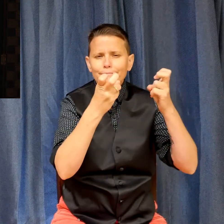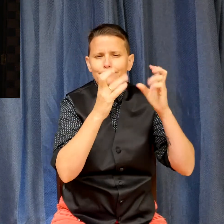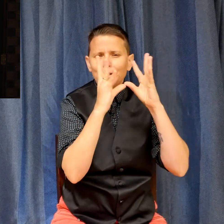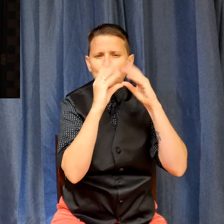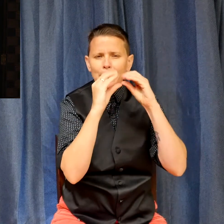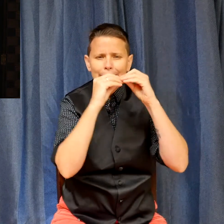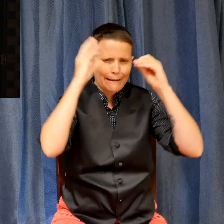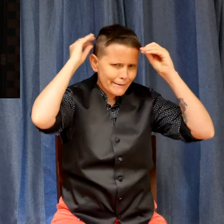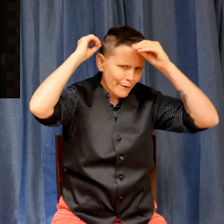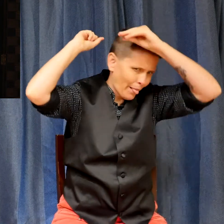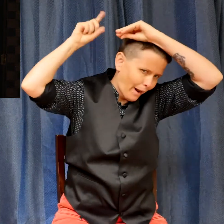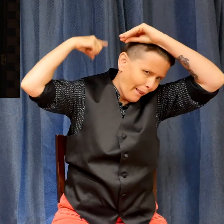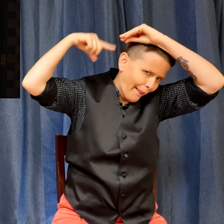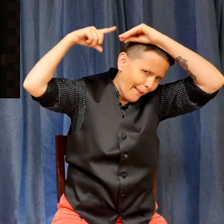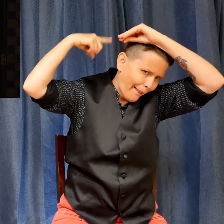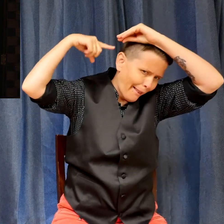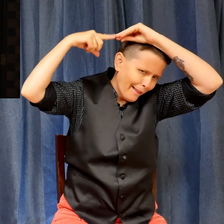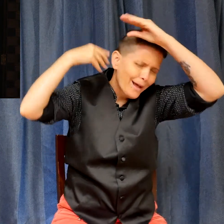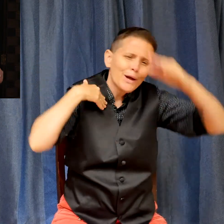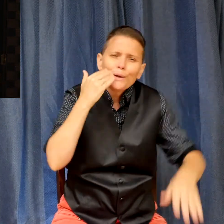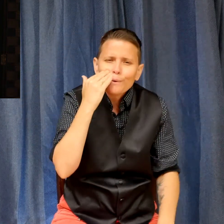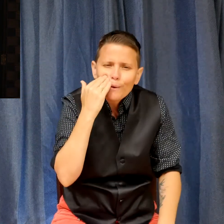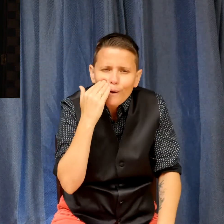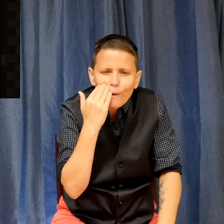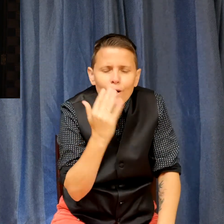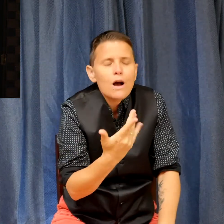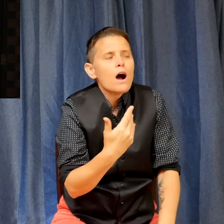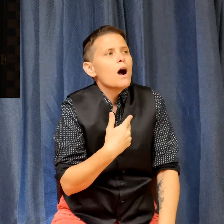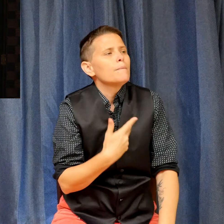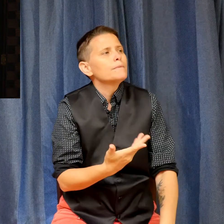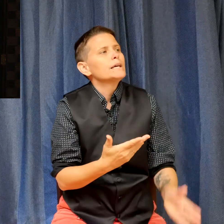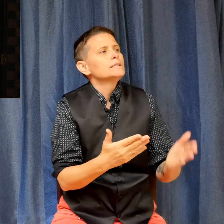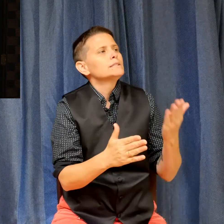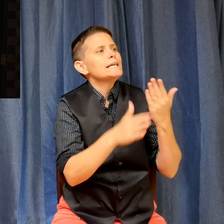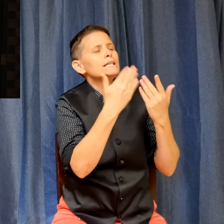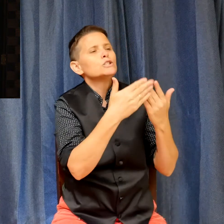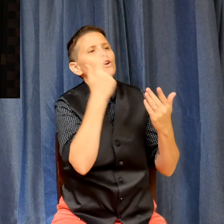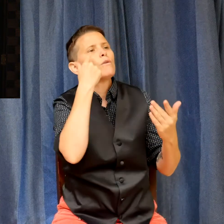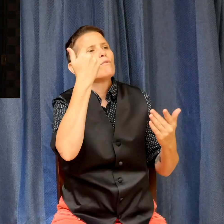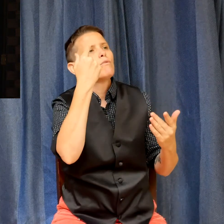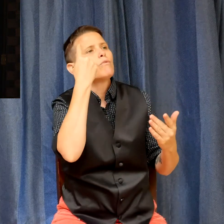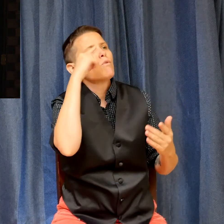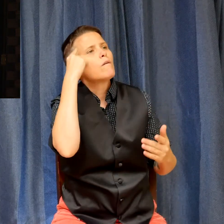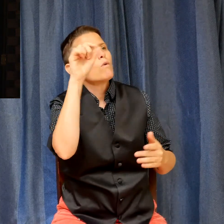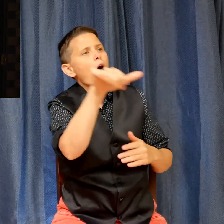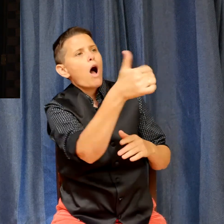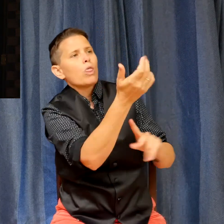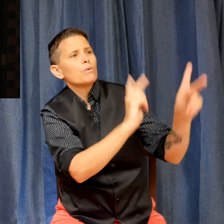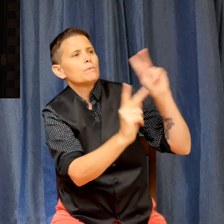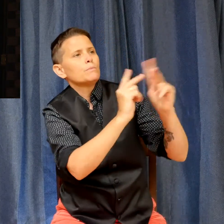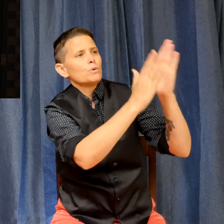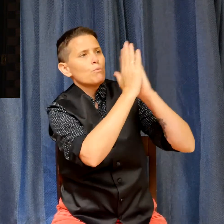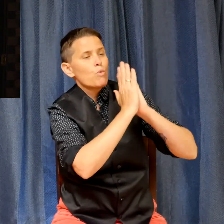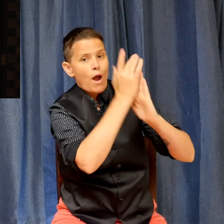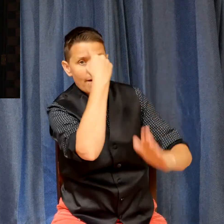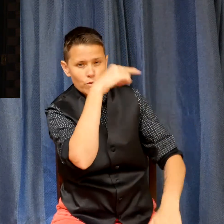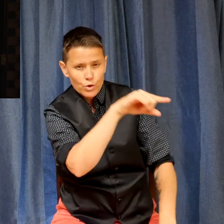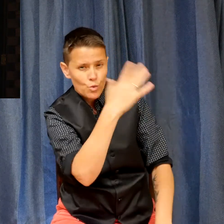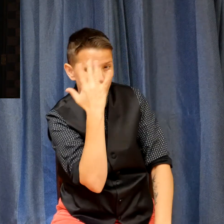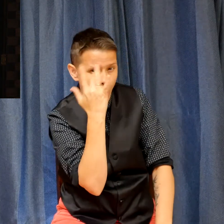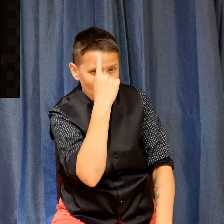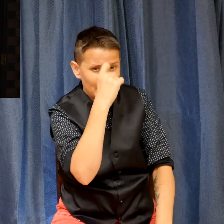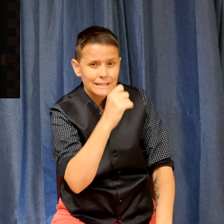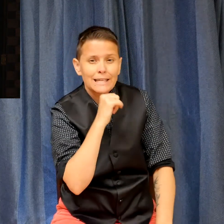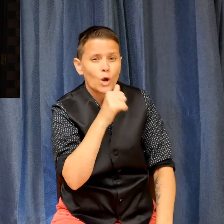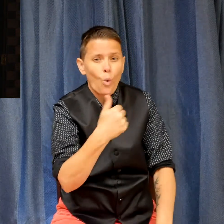you is that they don't have the skeletons in their closet that you might have. Right. That part of you that wants